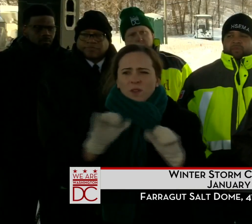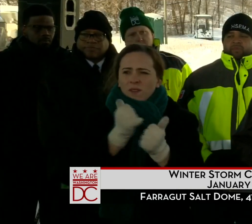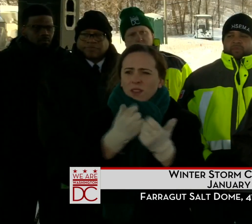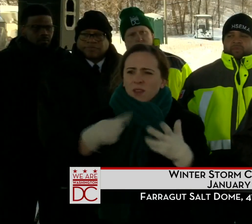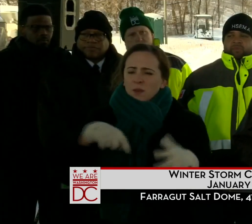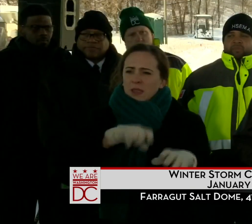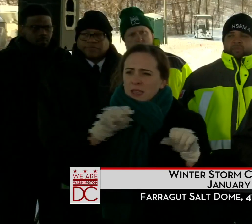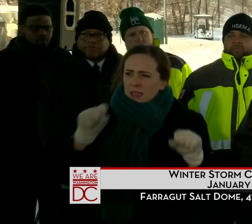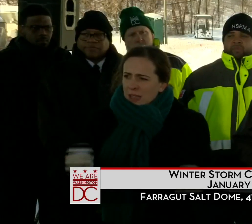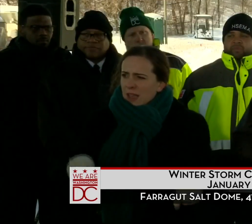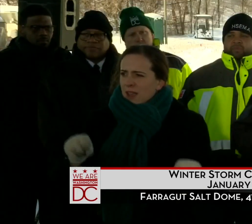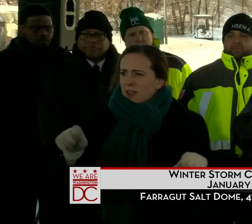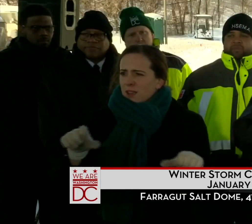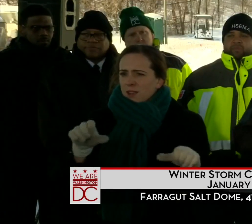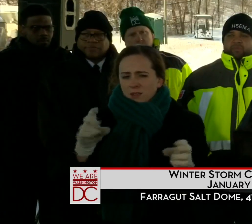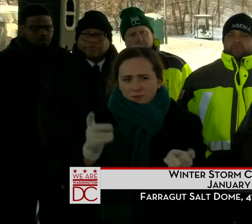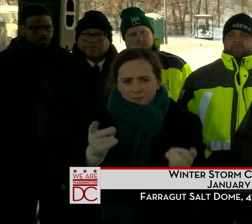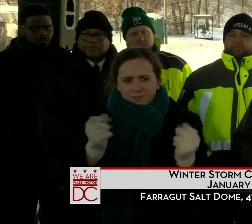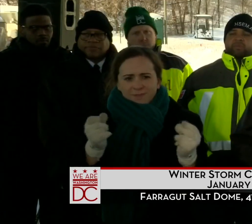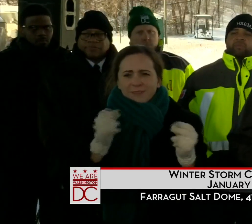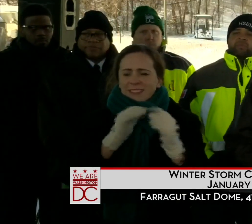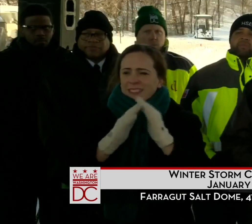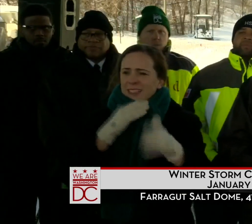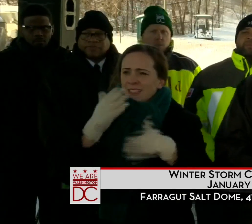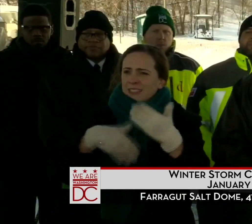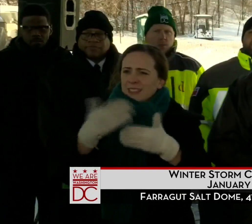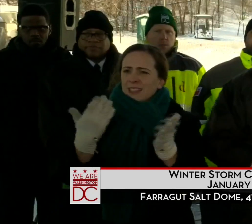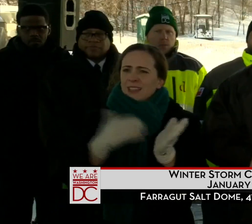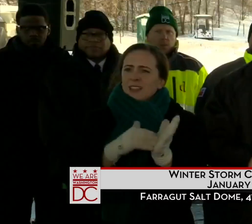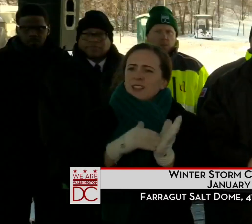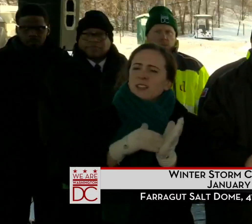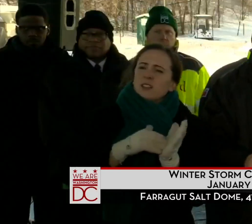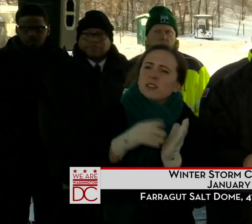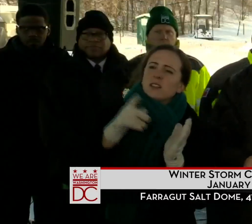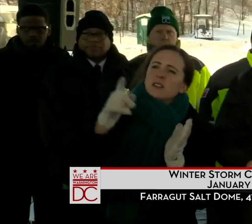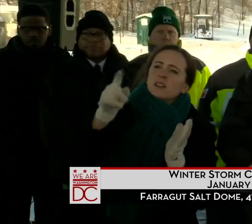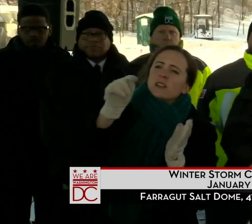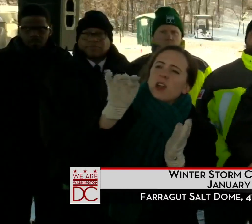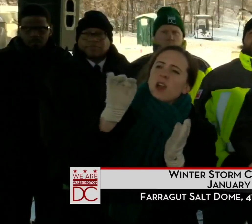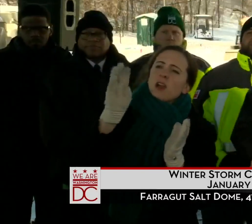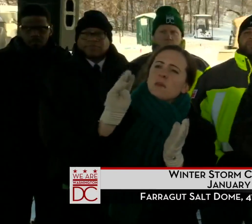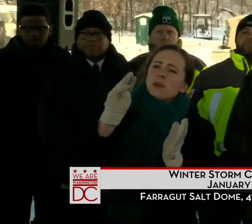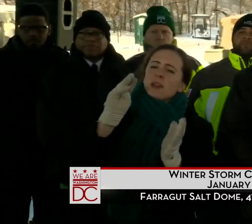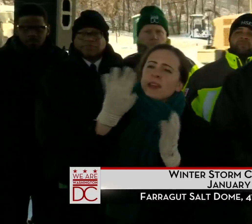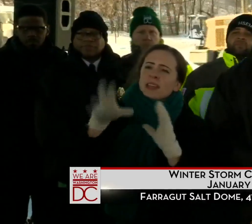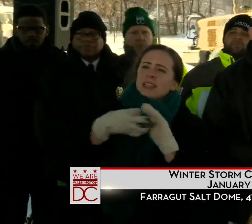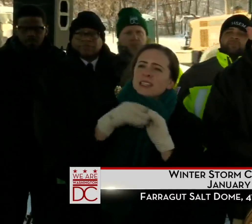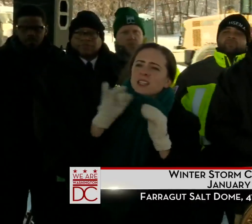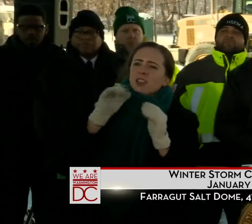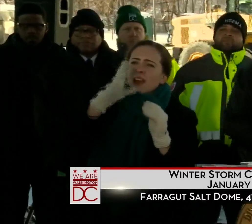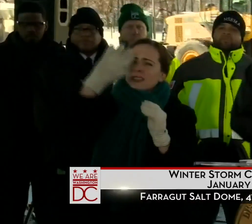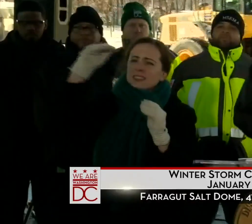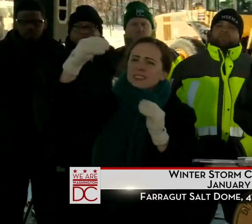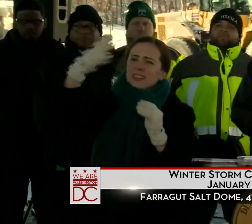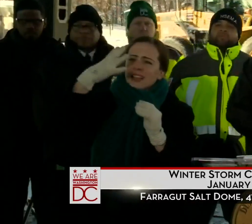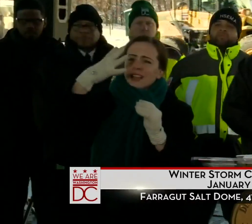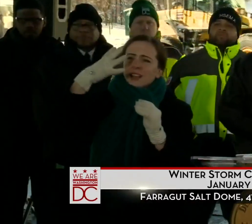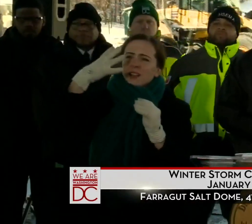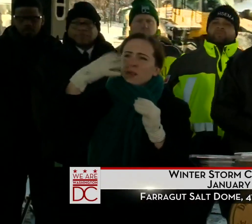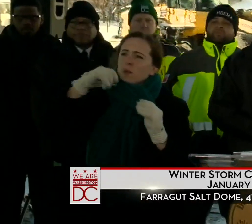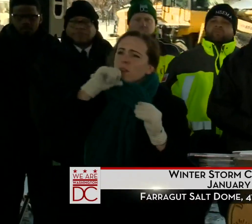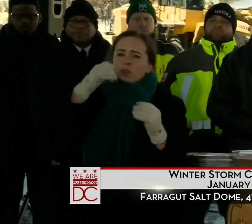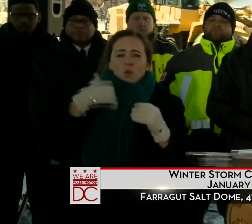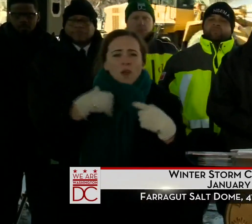this city back as quick as possible. Tom, you had another question. I was going to say, Mayor, in addition to the sun being out, we have not had the